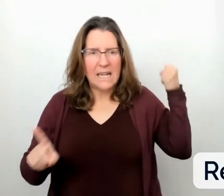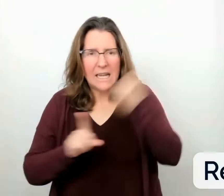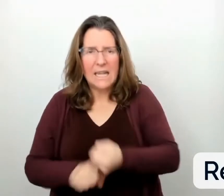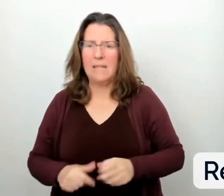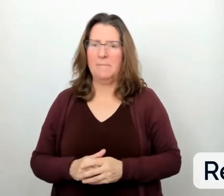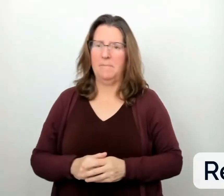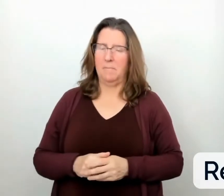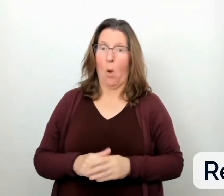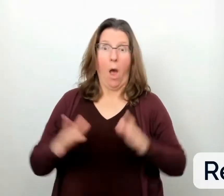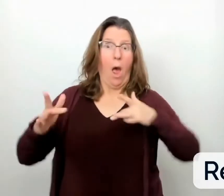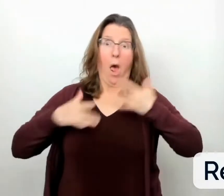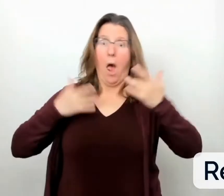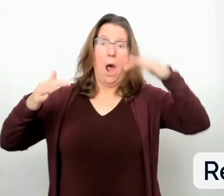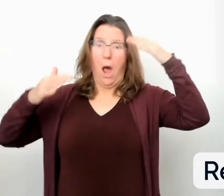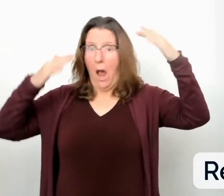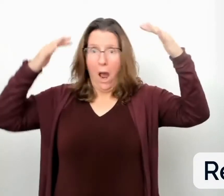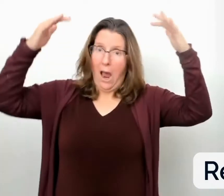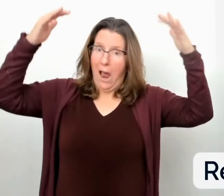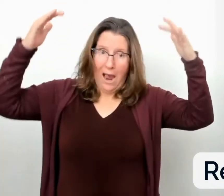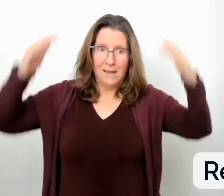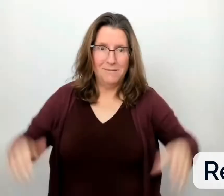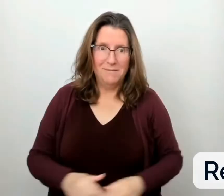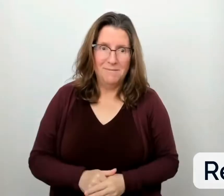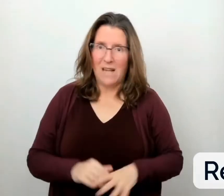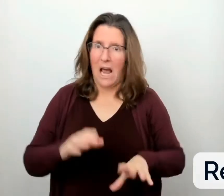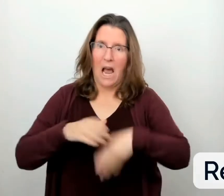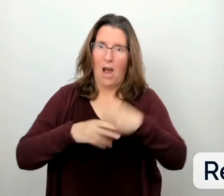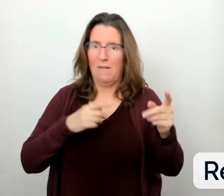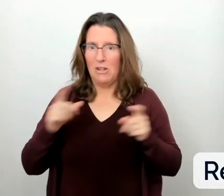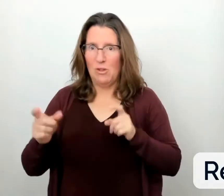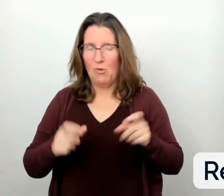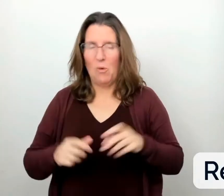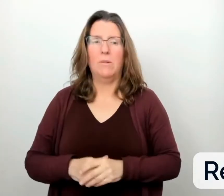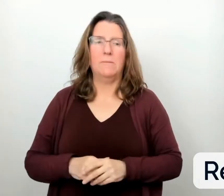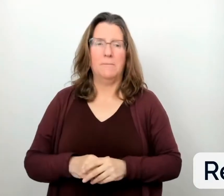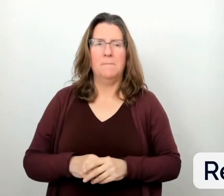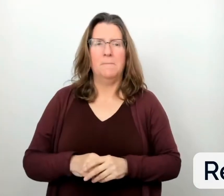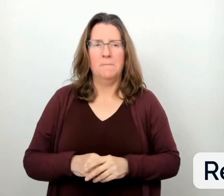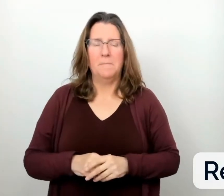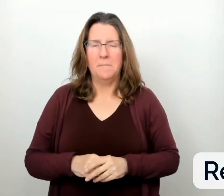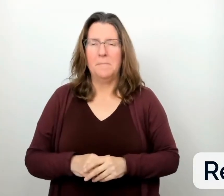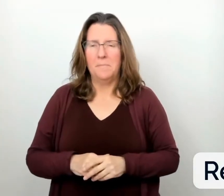fighting, or they could be elated, another extreme emotion. Students who are out of control.